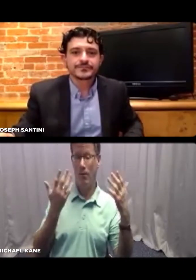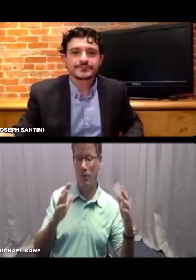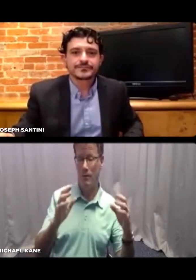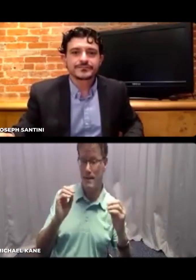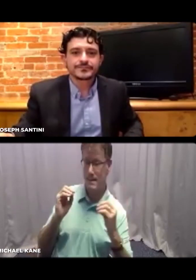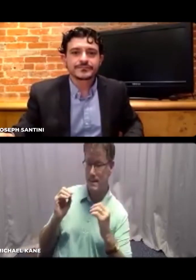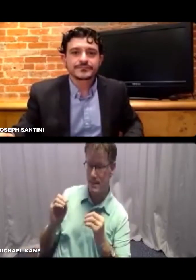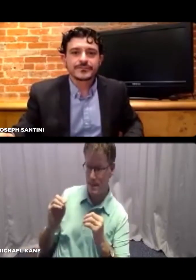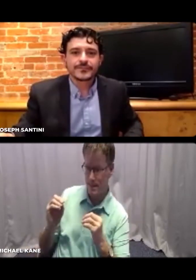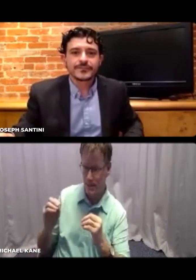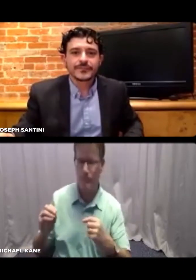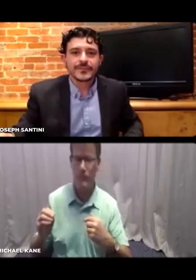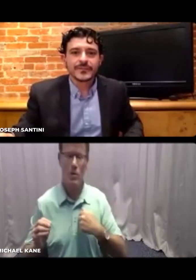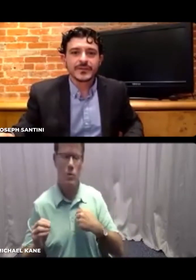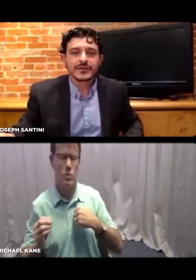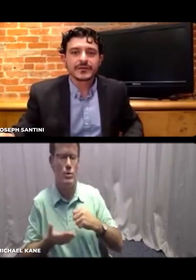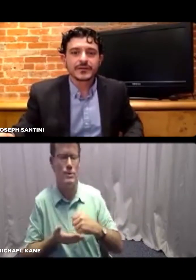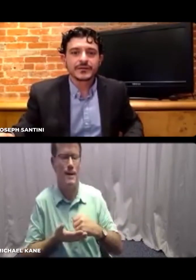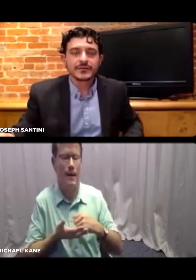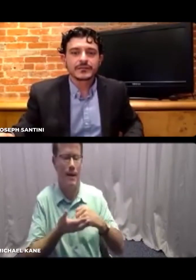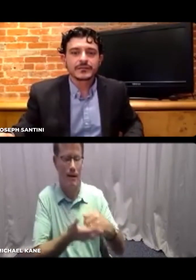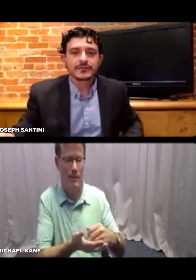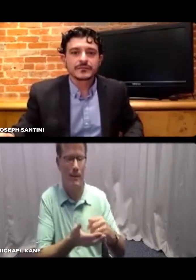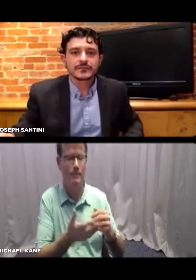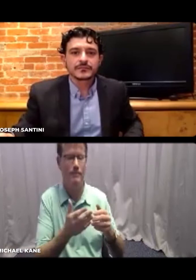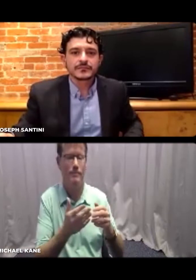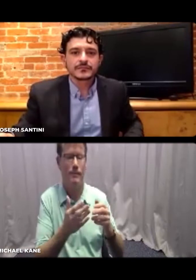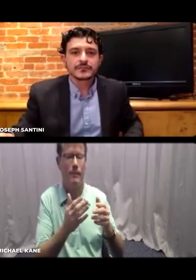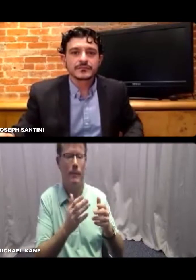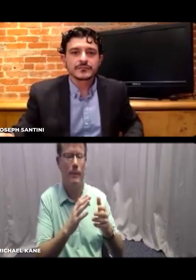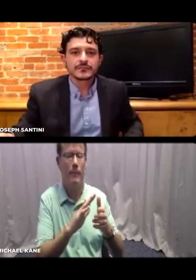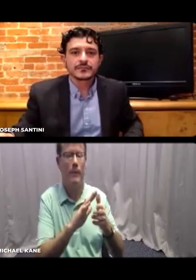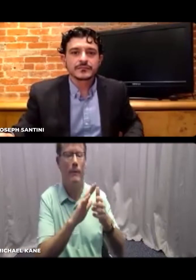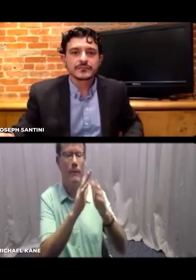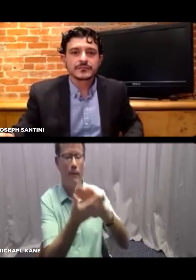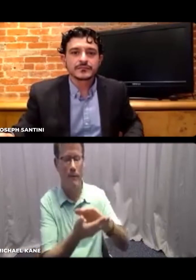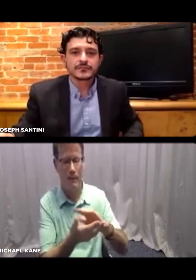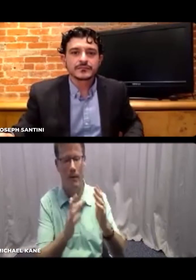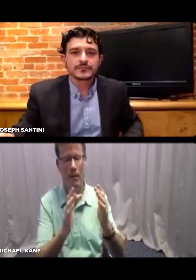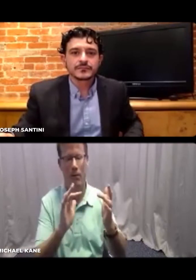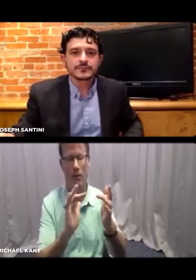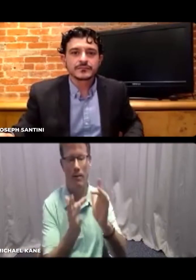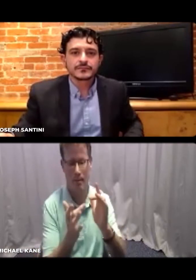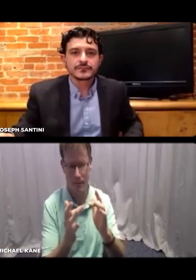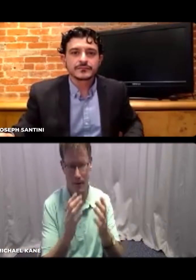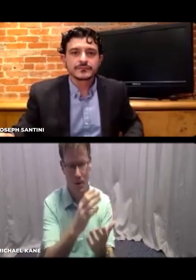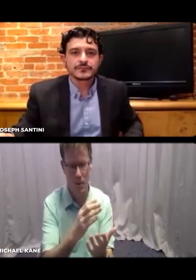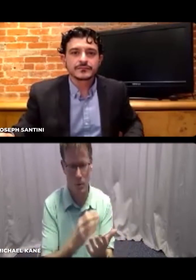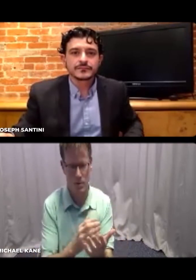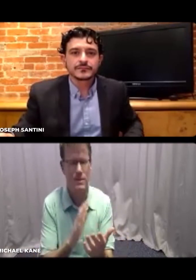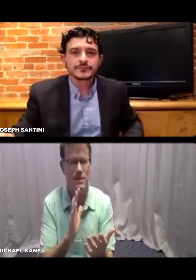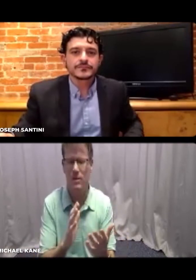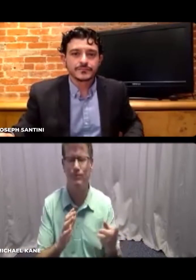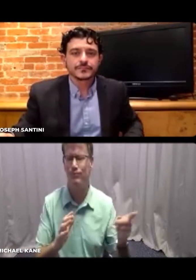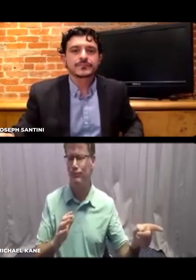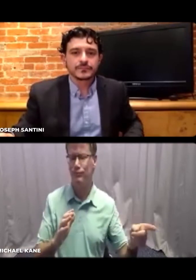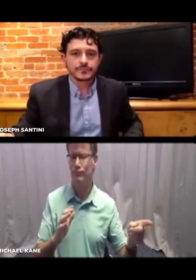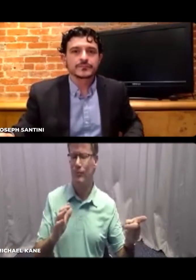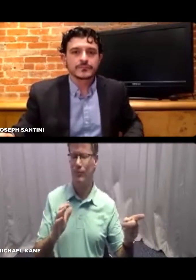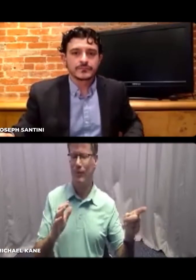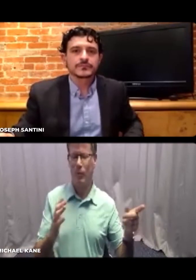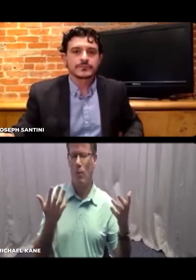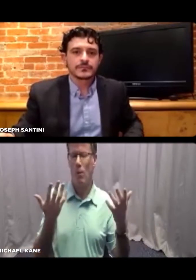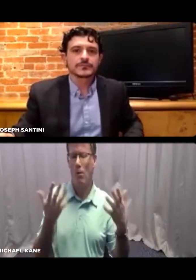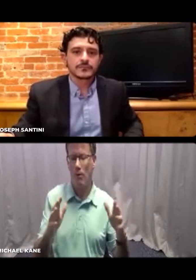Well, they were already teaching it. I was just helping them transition their courses into online